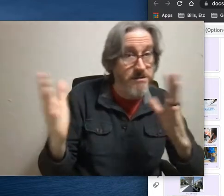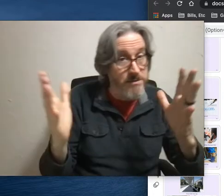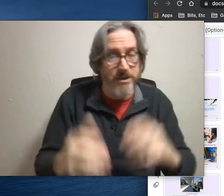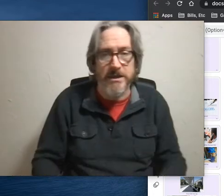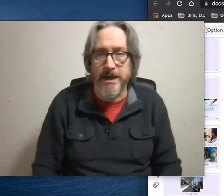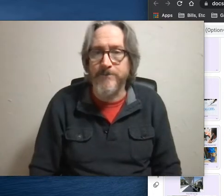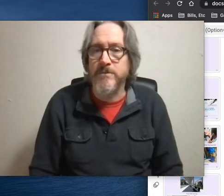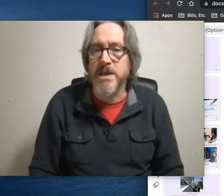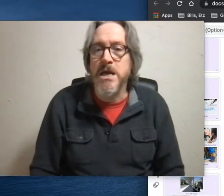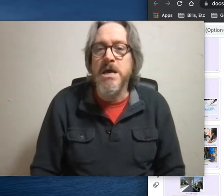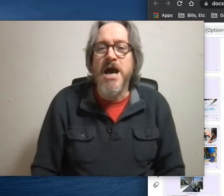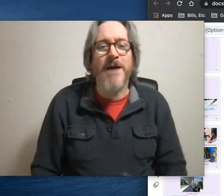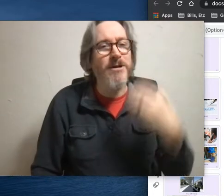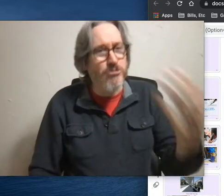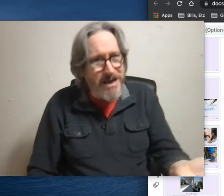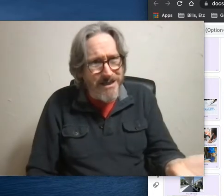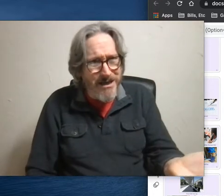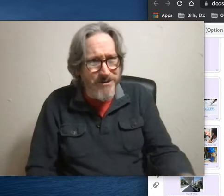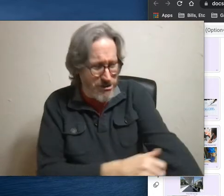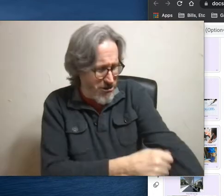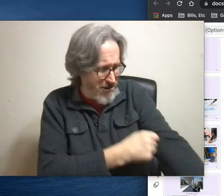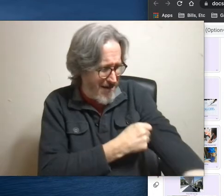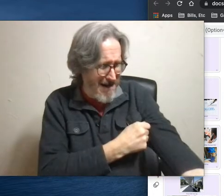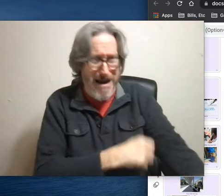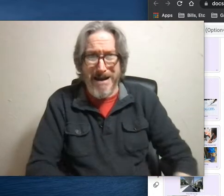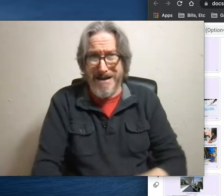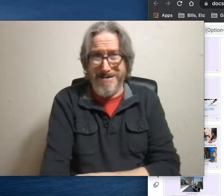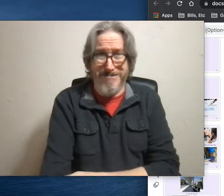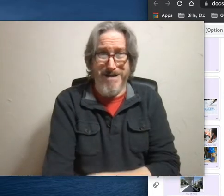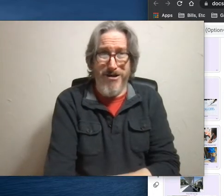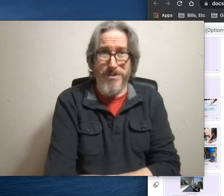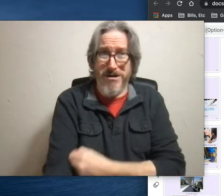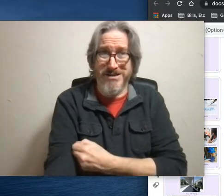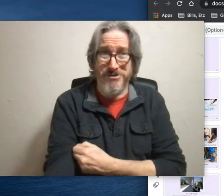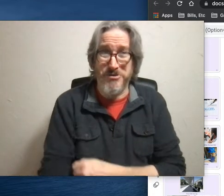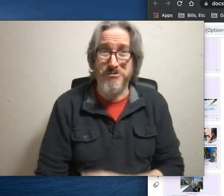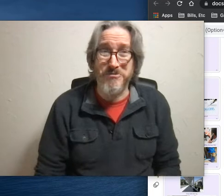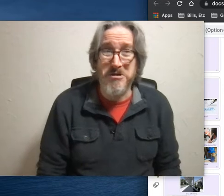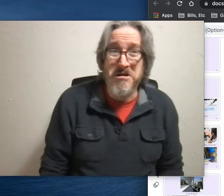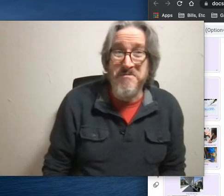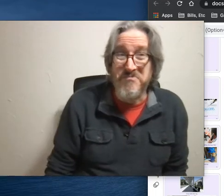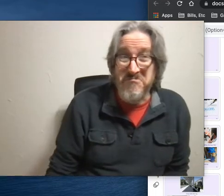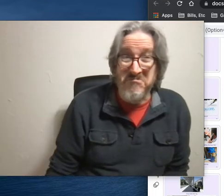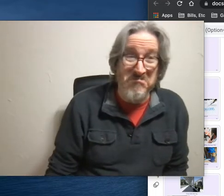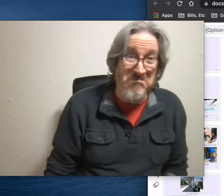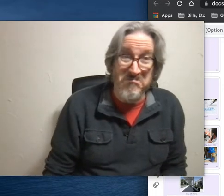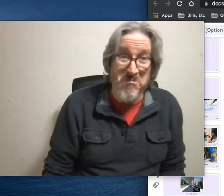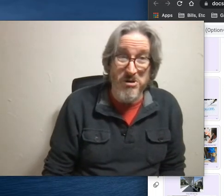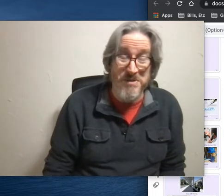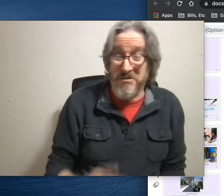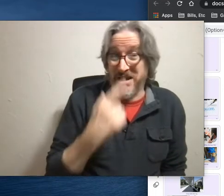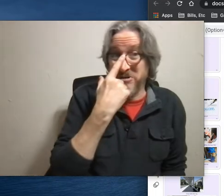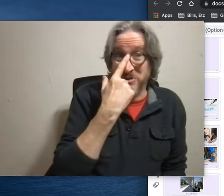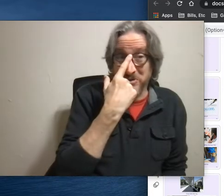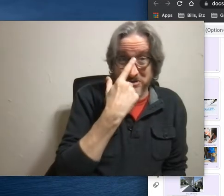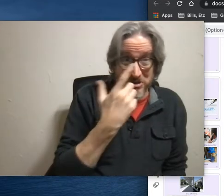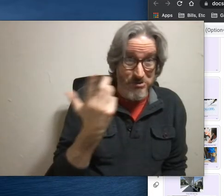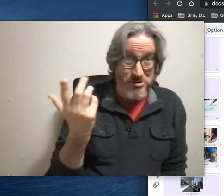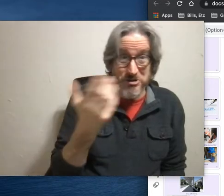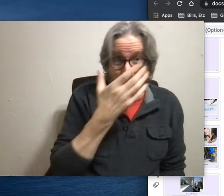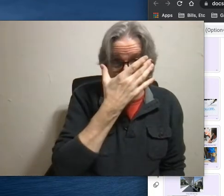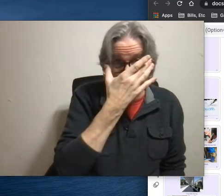FedEx, something like that. Dry cleaning we saw, I'll be honest with you, most people I know